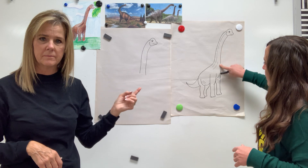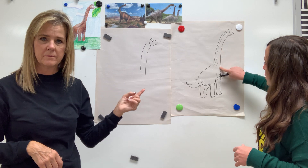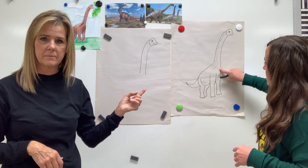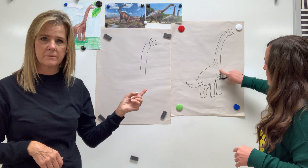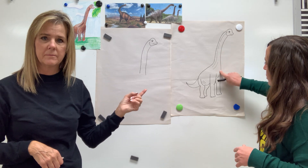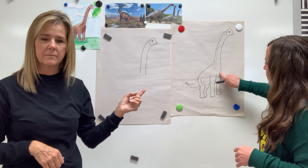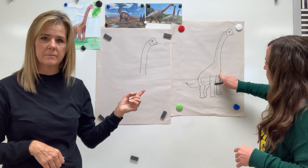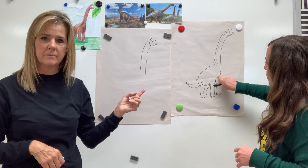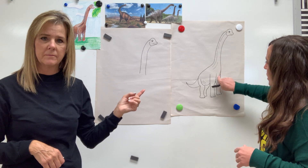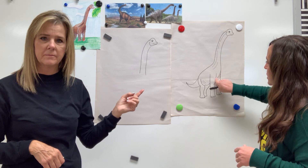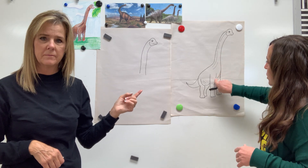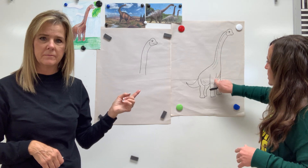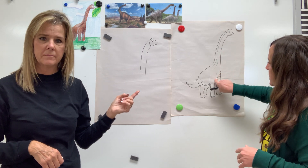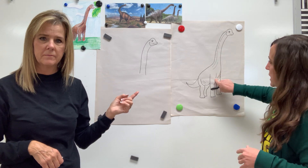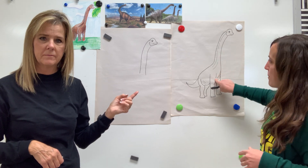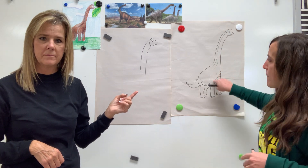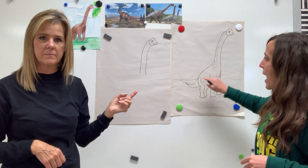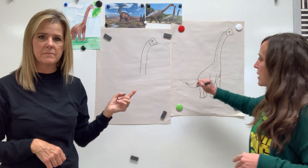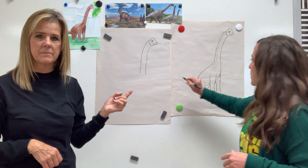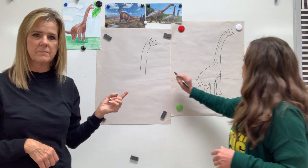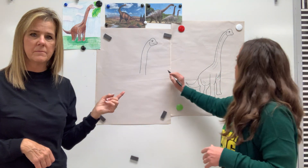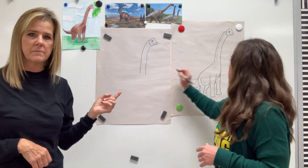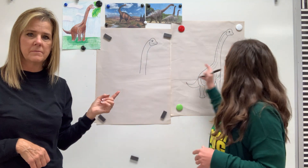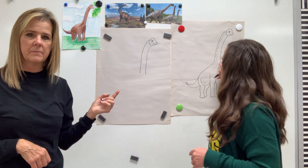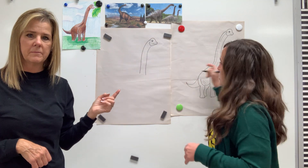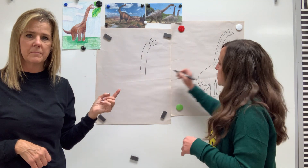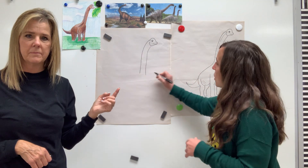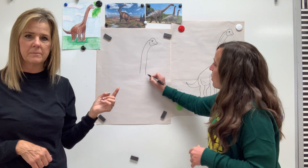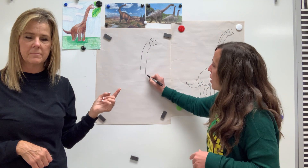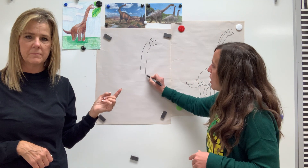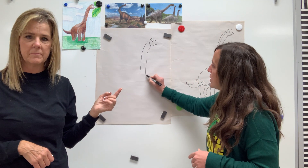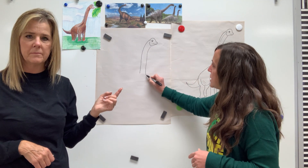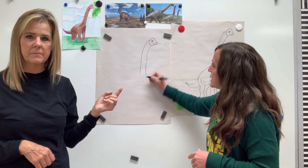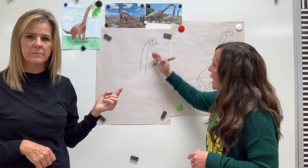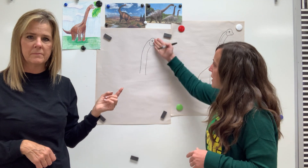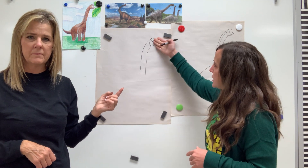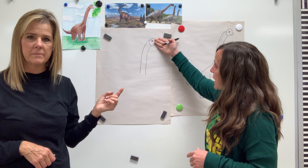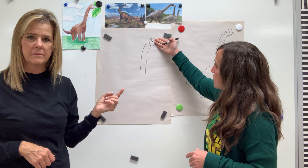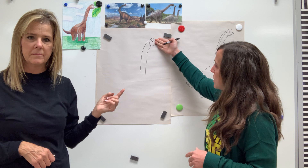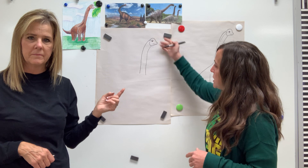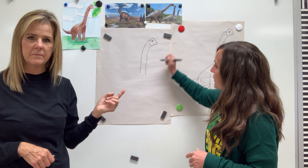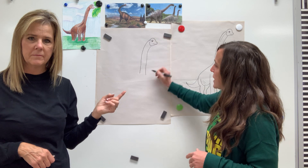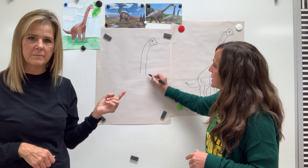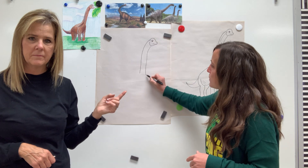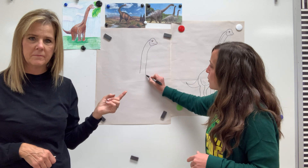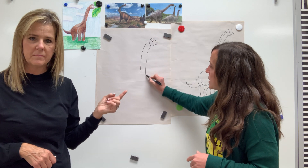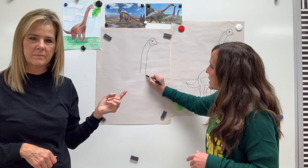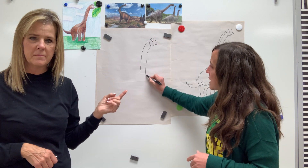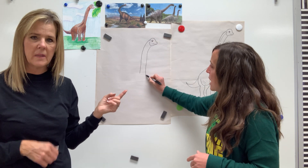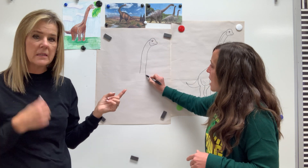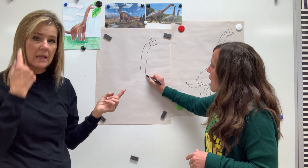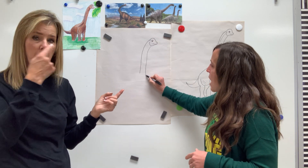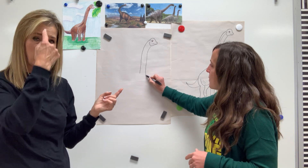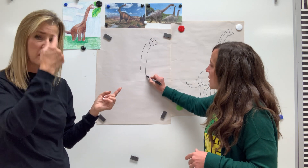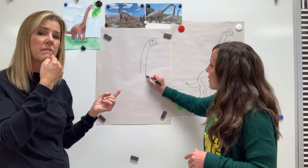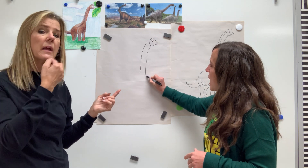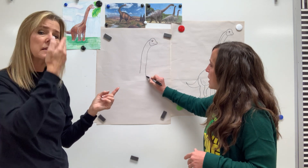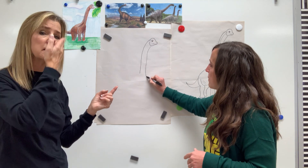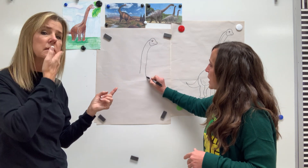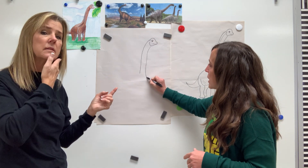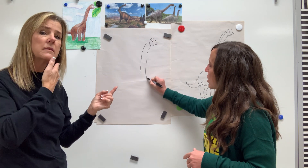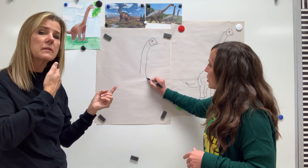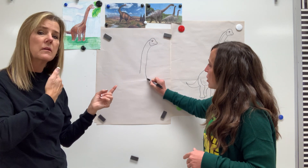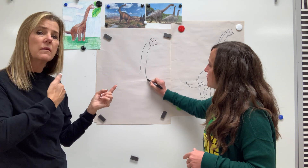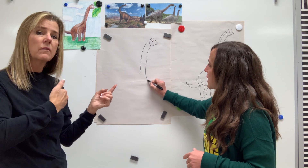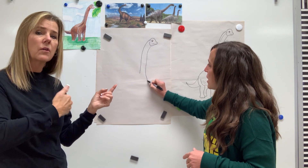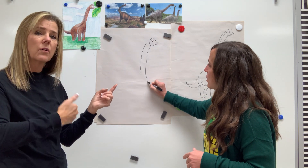this side just a little further and start to slant back a little ways. So on this side, the side where his face is pointing, I'm gonna go ahead